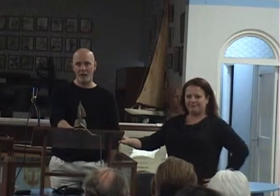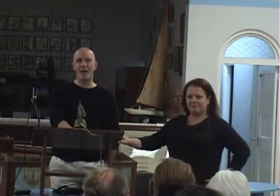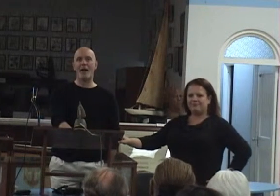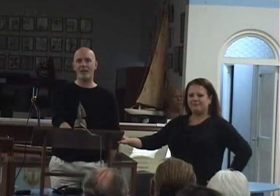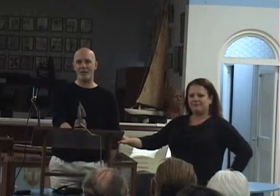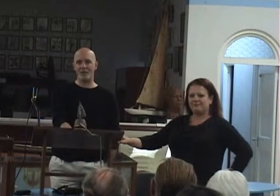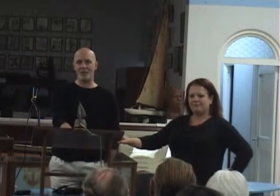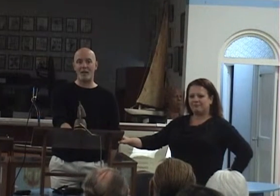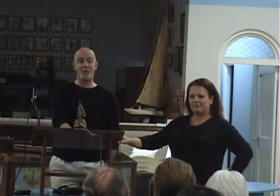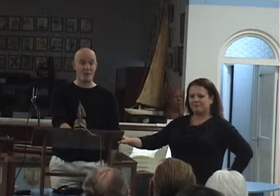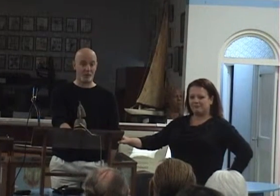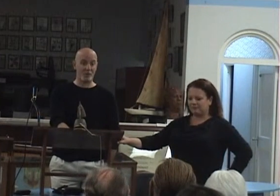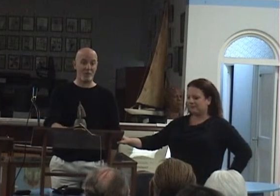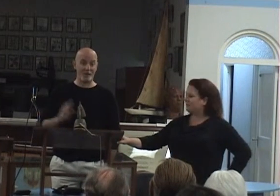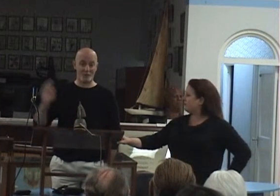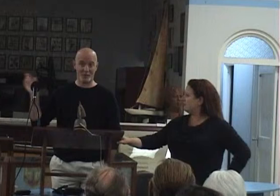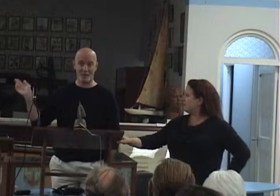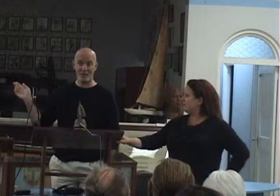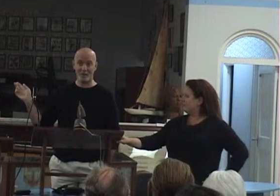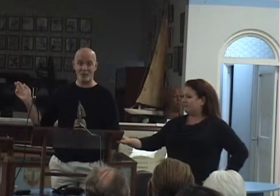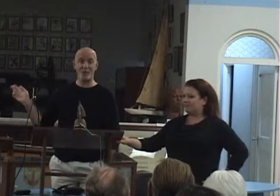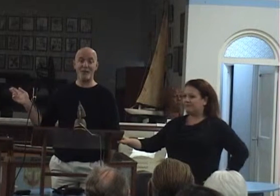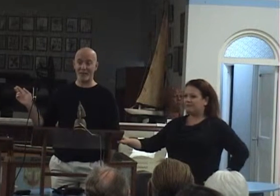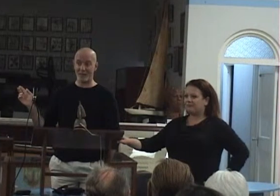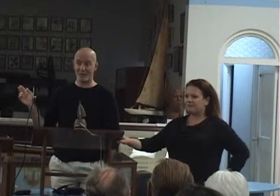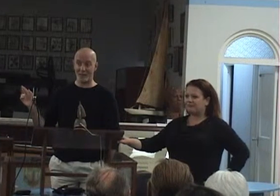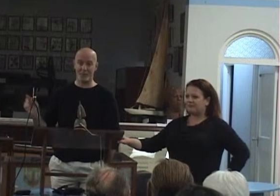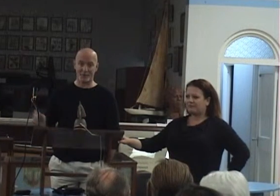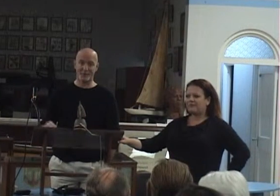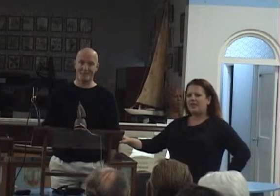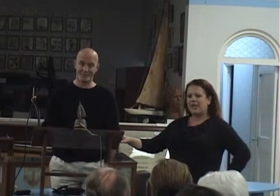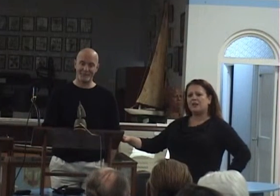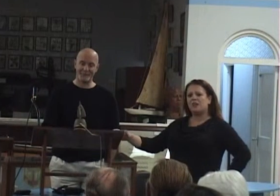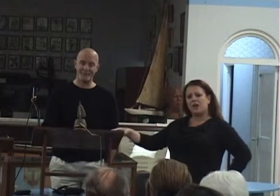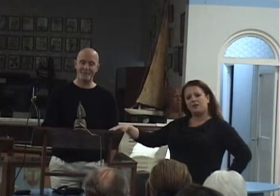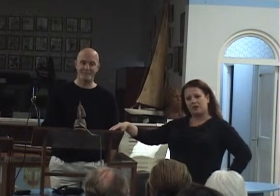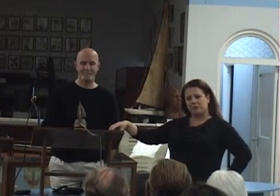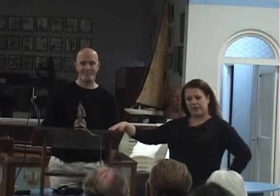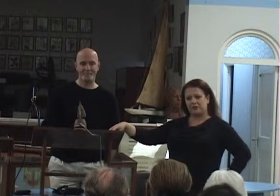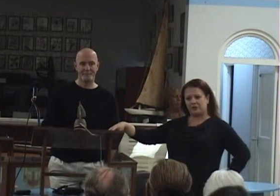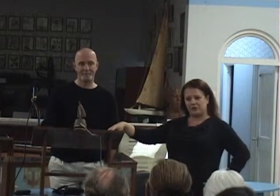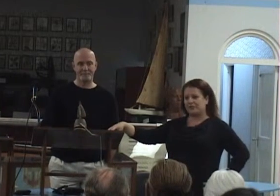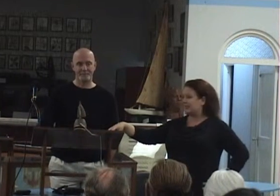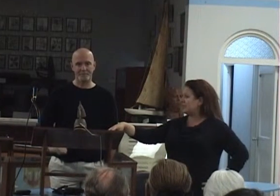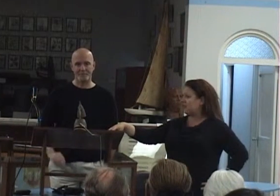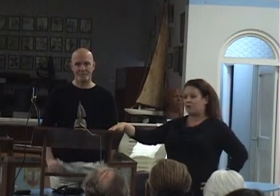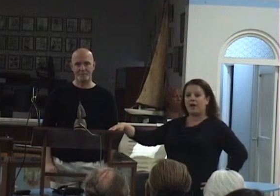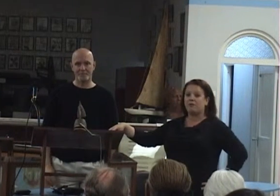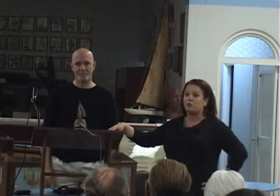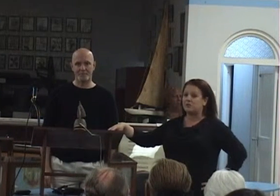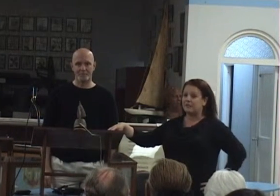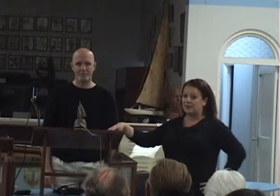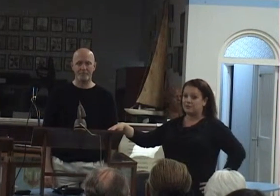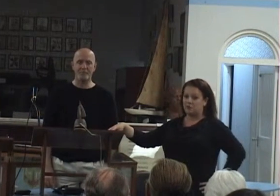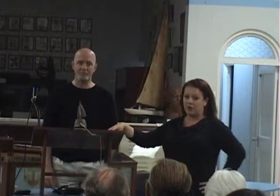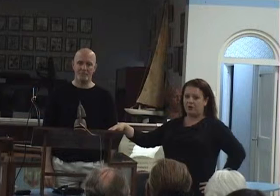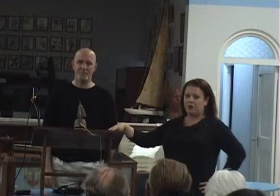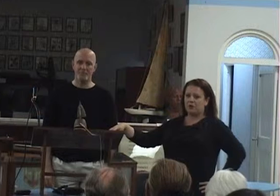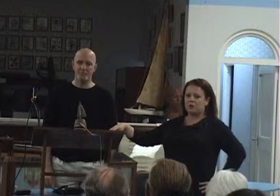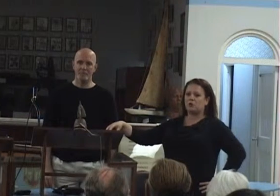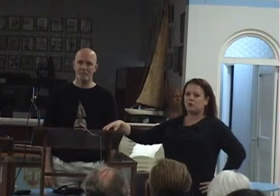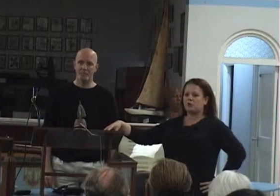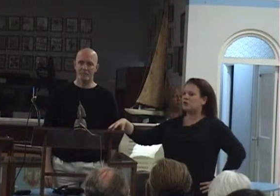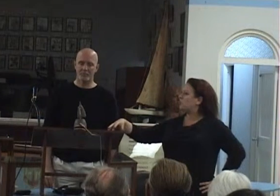Other islands developed first, and this was a somewhat late developer. And a lot of the planters on St. Salvador have holdings